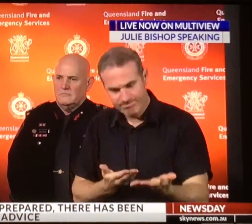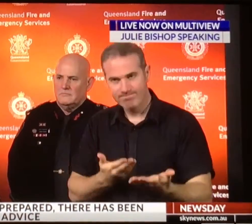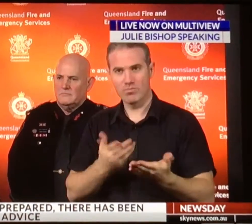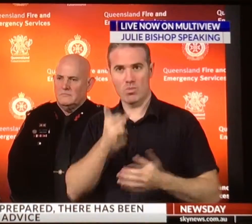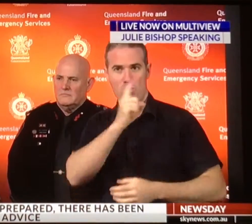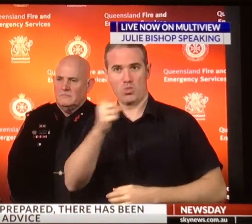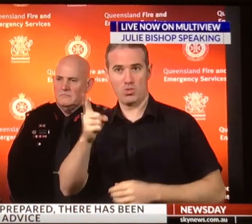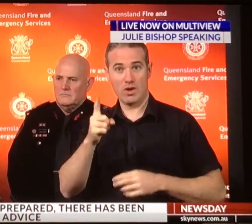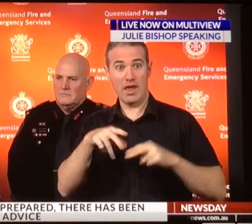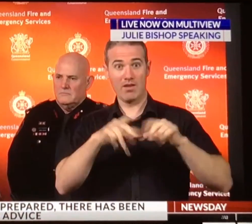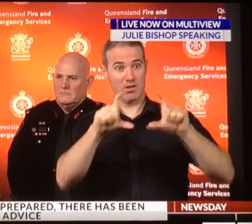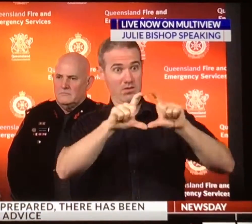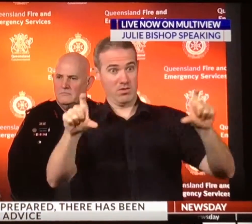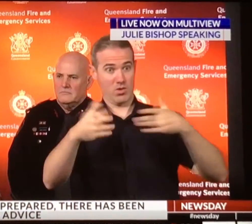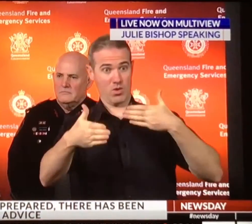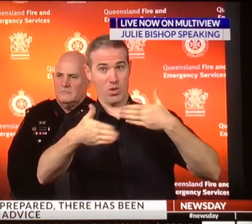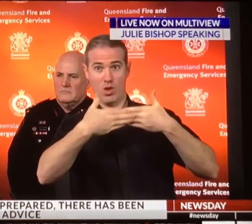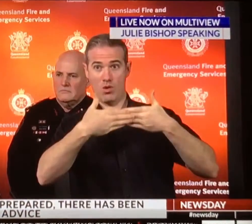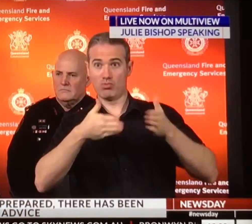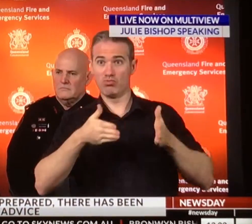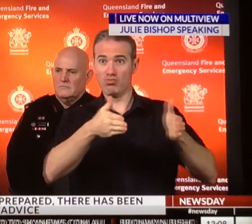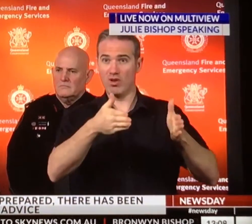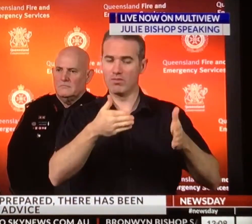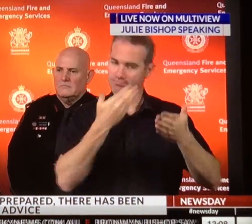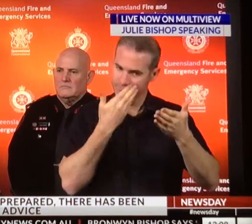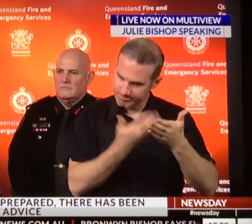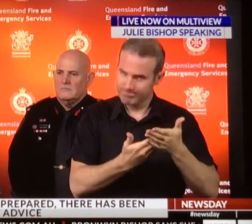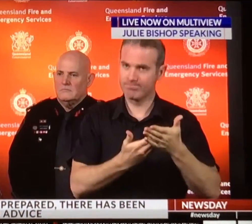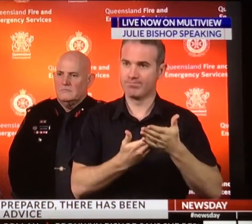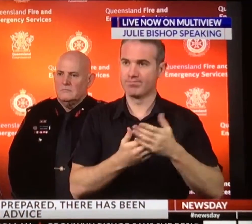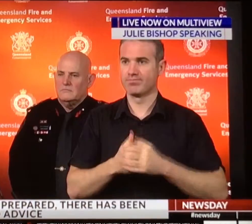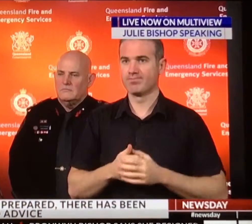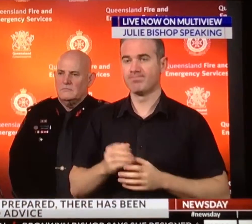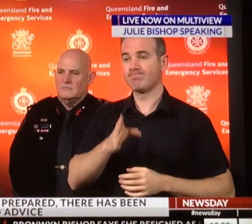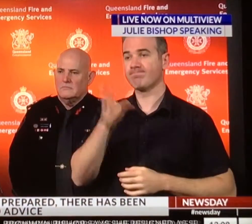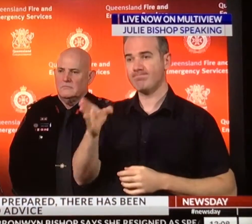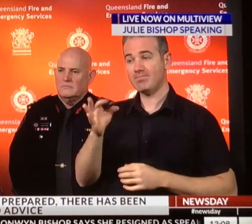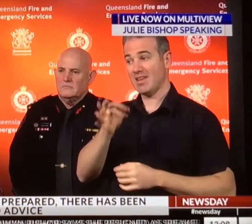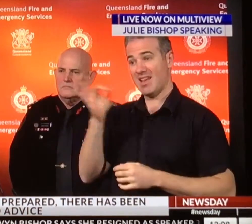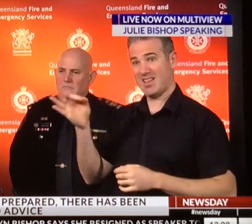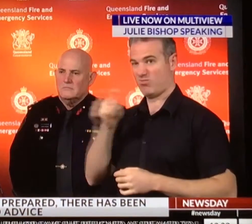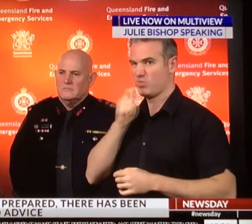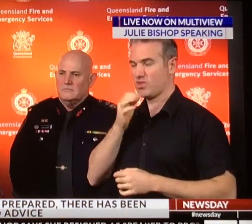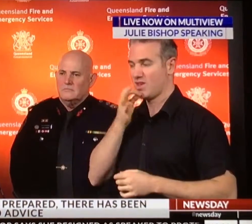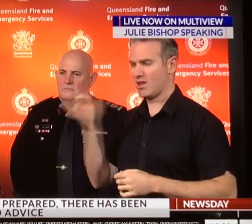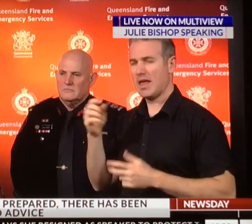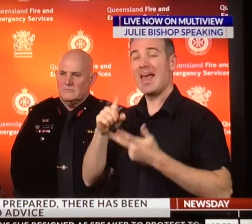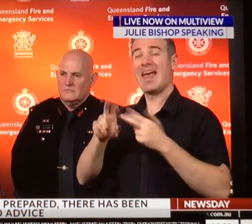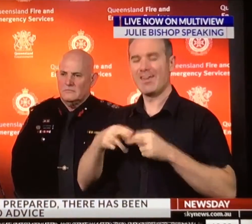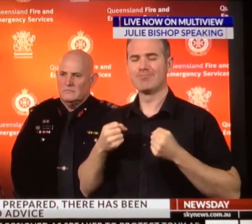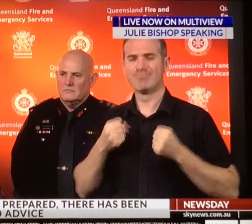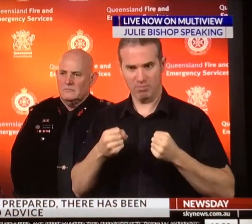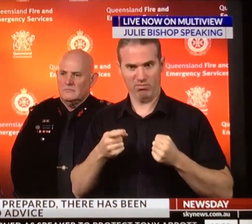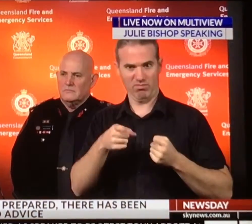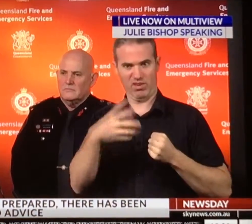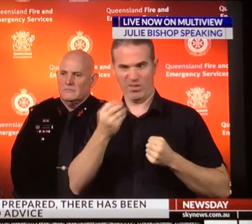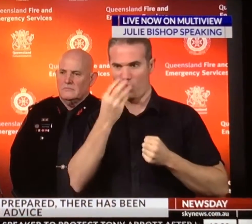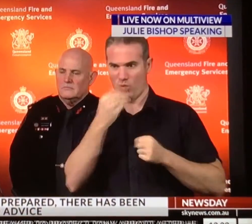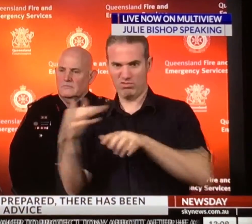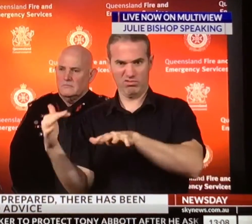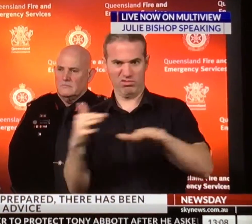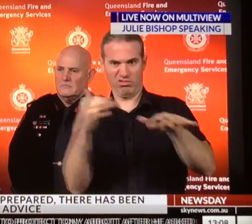are closed, they are closed. What if you can't get to all of them? Water across the road. People, as you say, travel